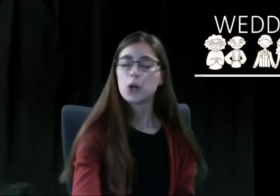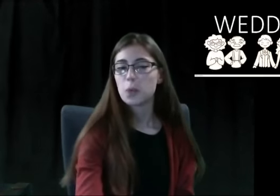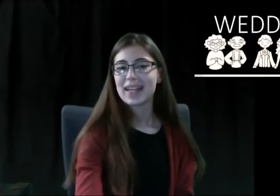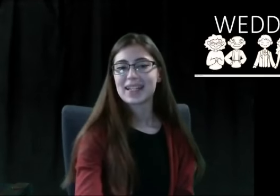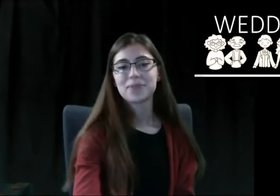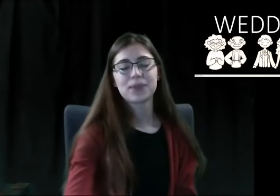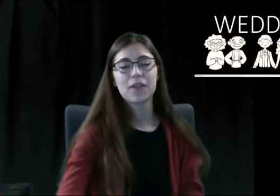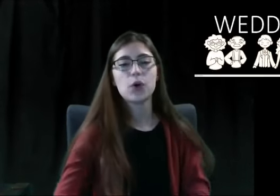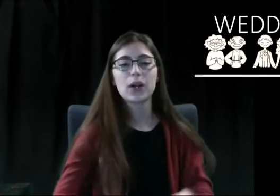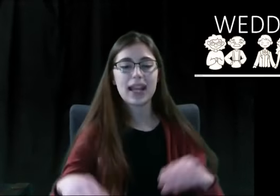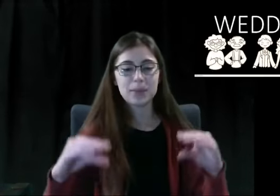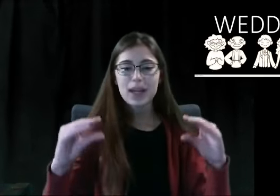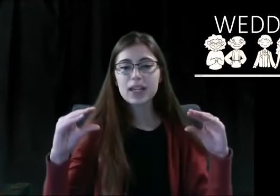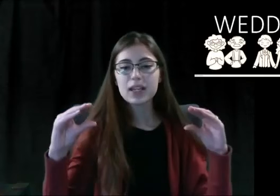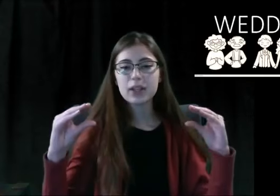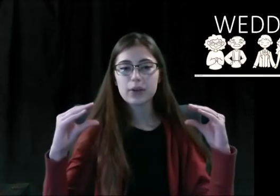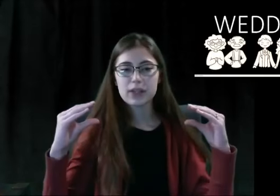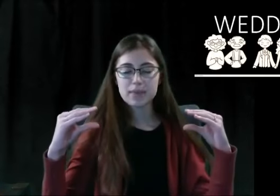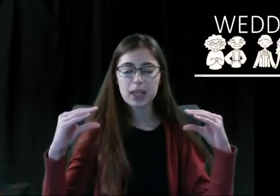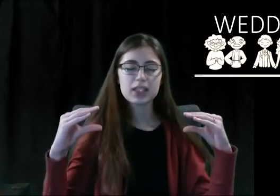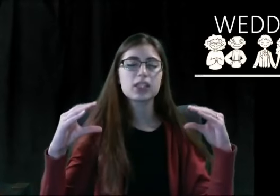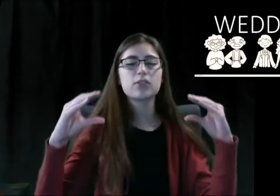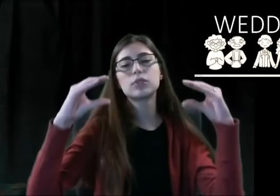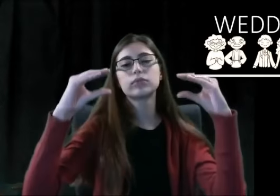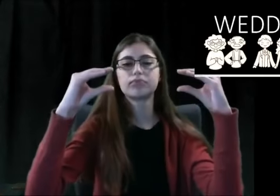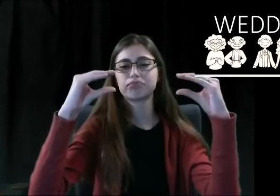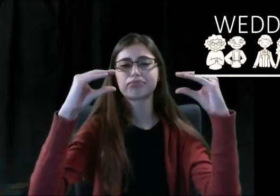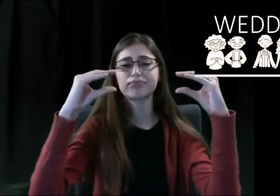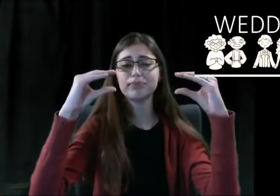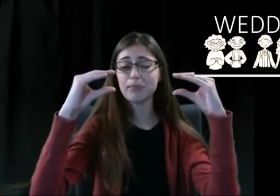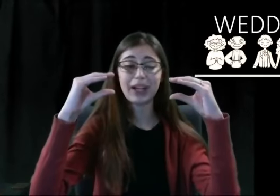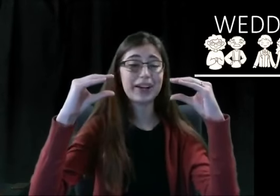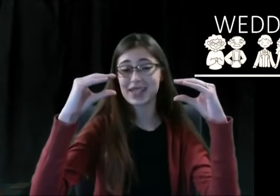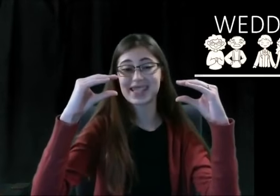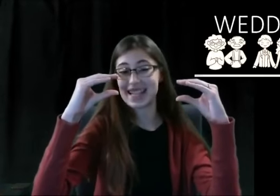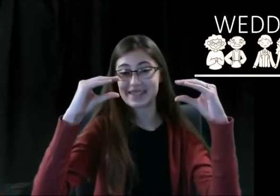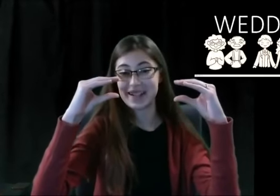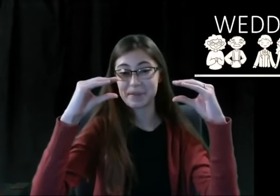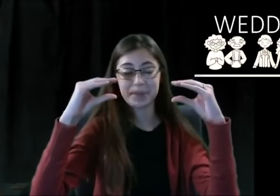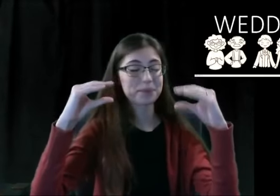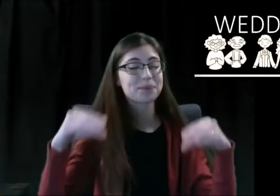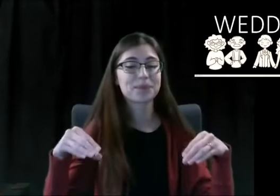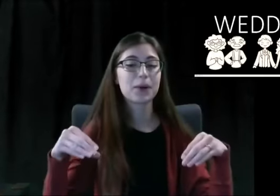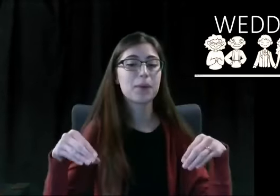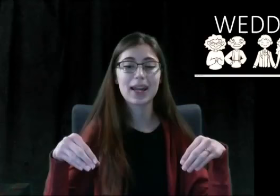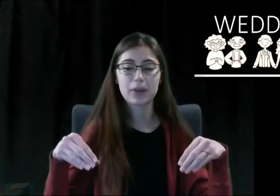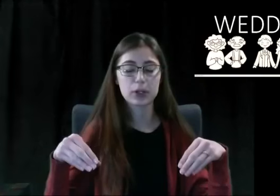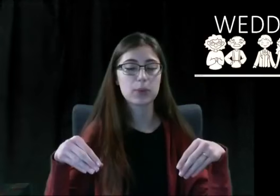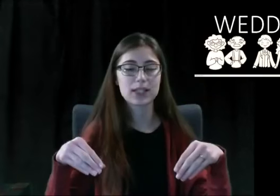Wedding. For a wedding, you're going to make 2 of this hand shape, whatever you want to call